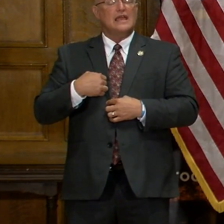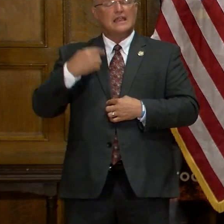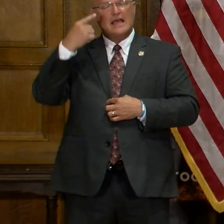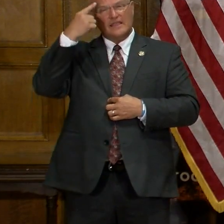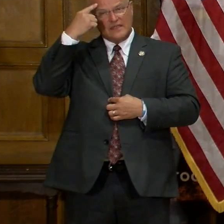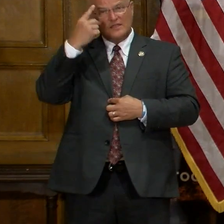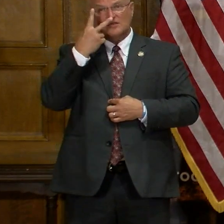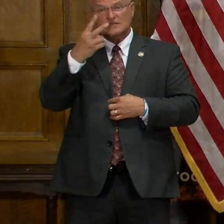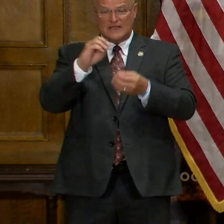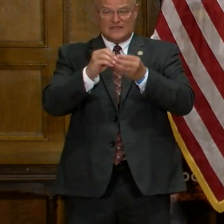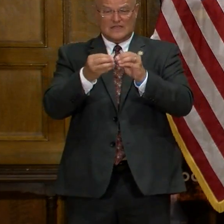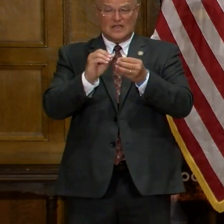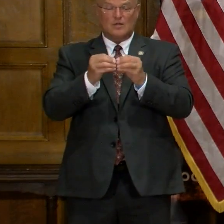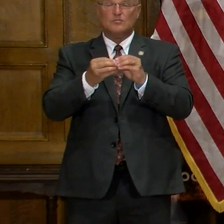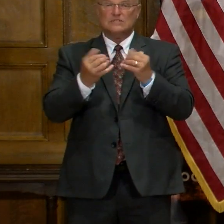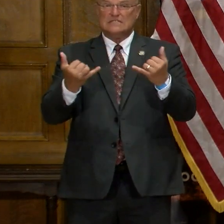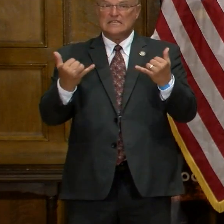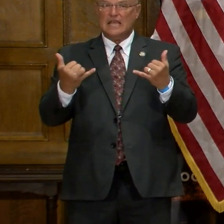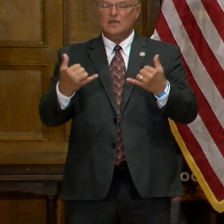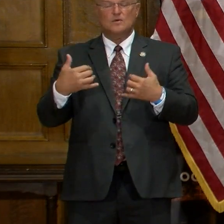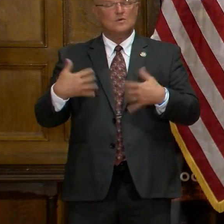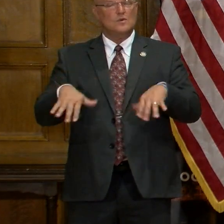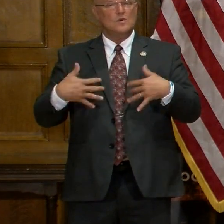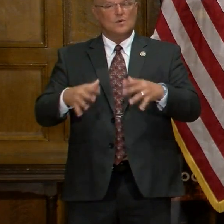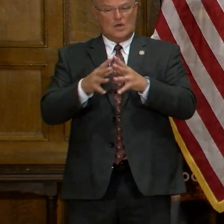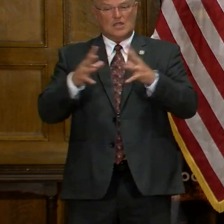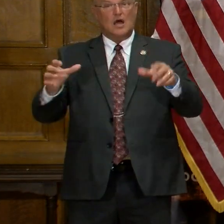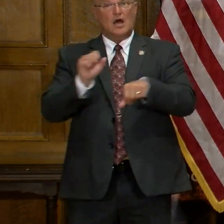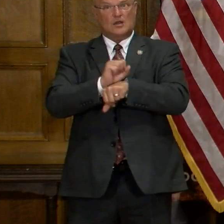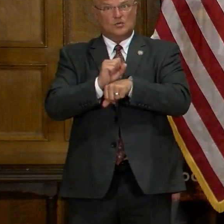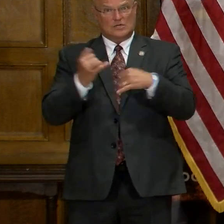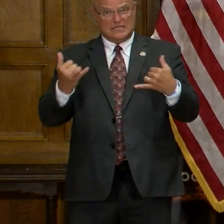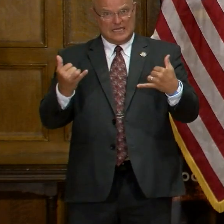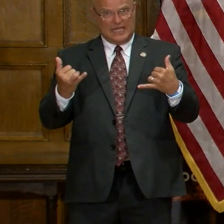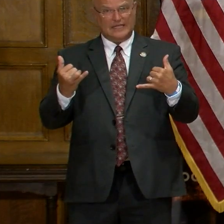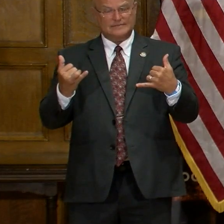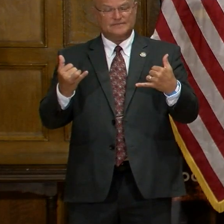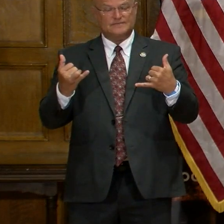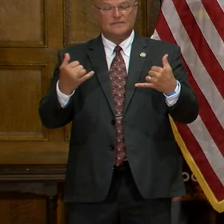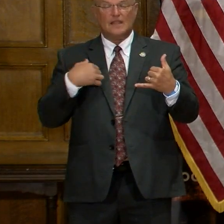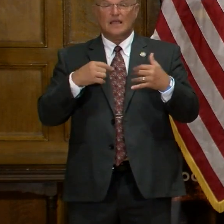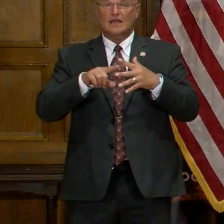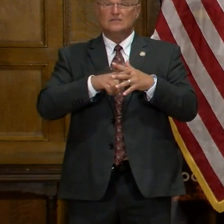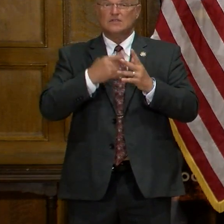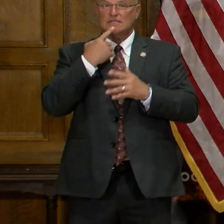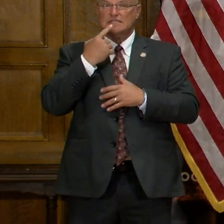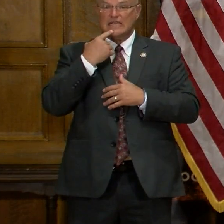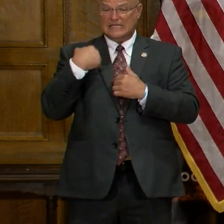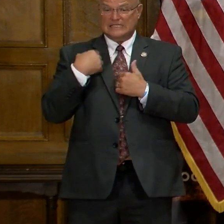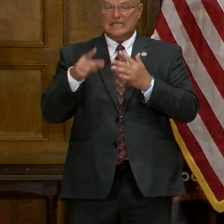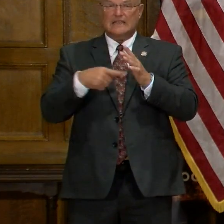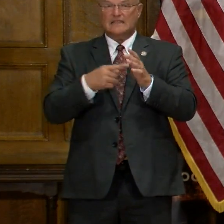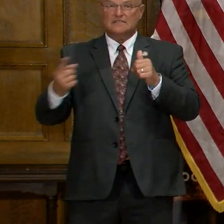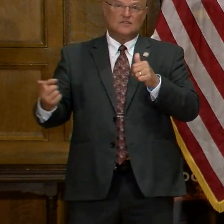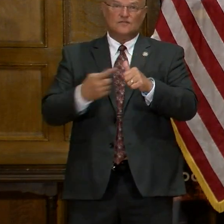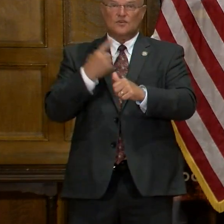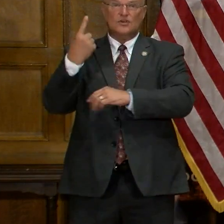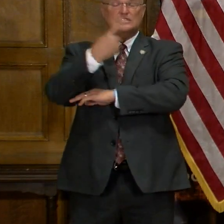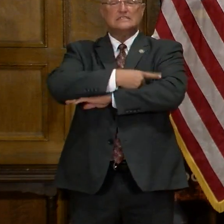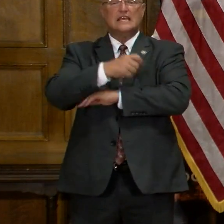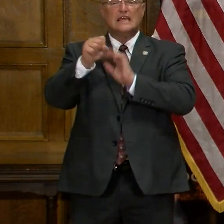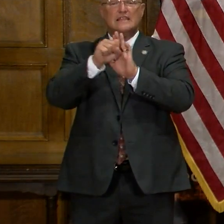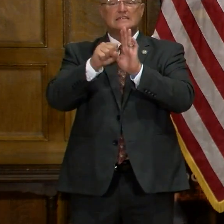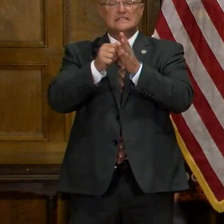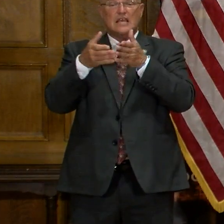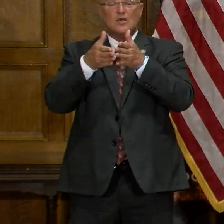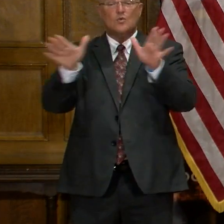statistics today that we still have a lot of work to do. And let me start by saying that since this is the first day of the